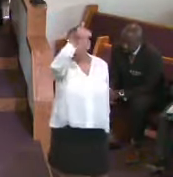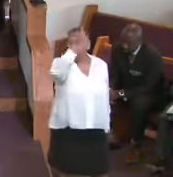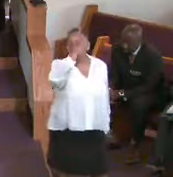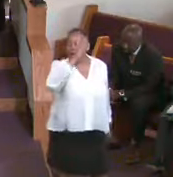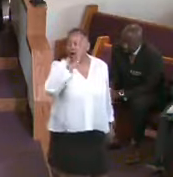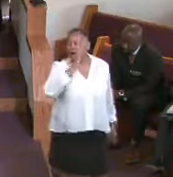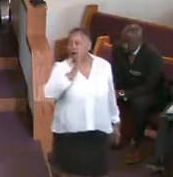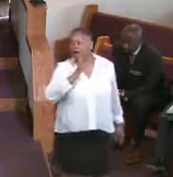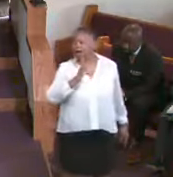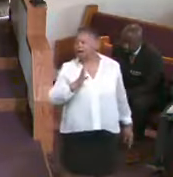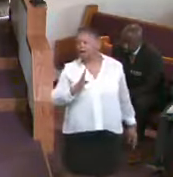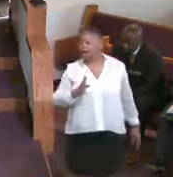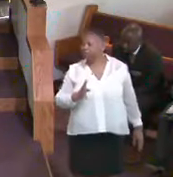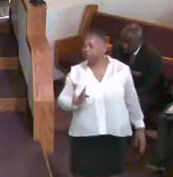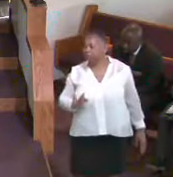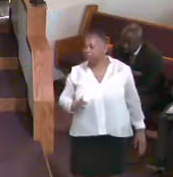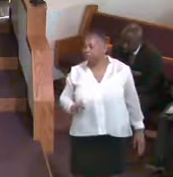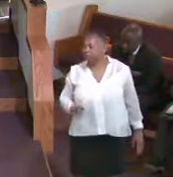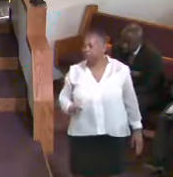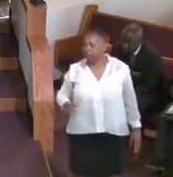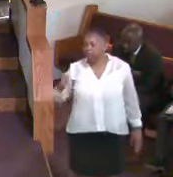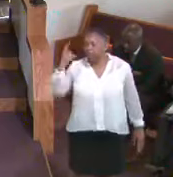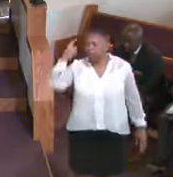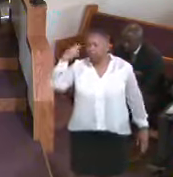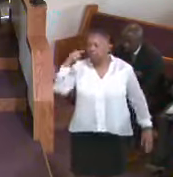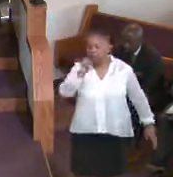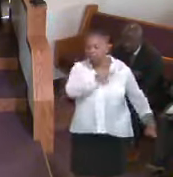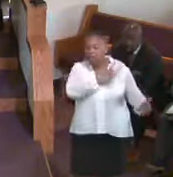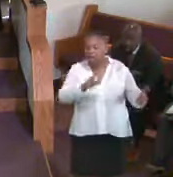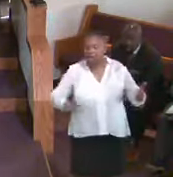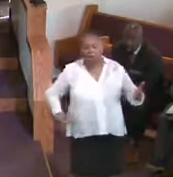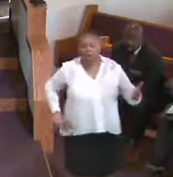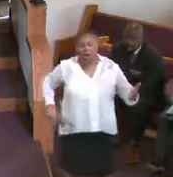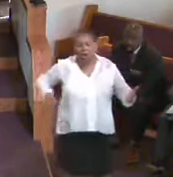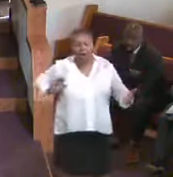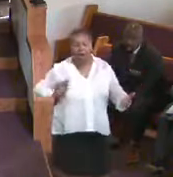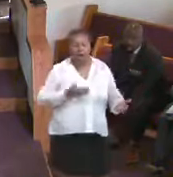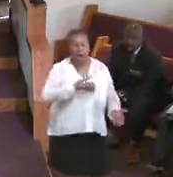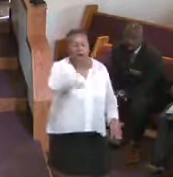spirit. For the Lord our God.